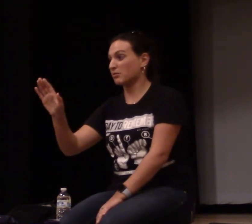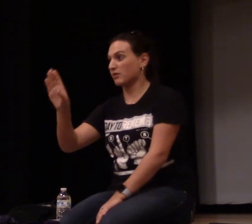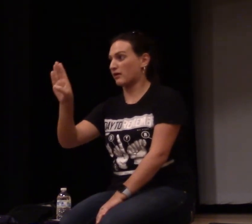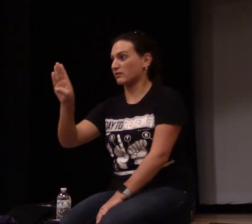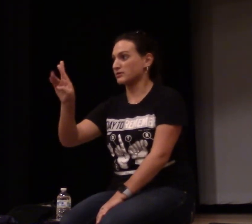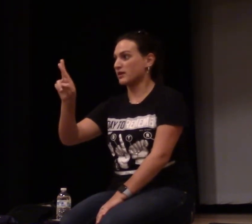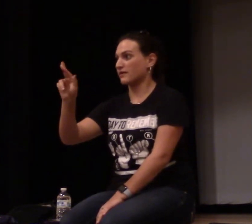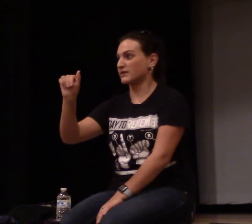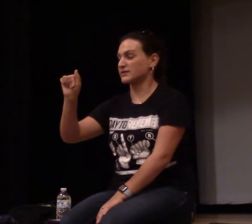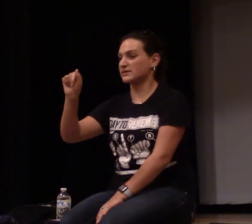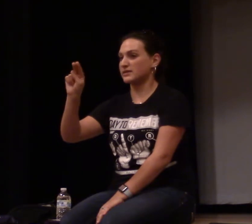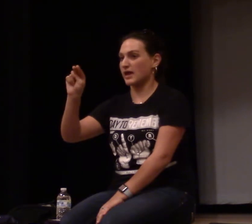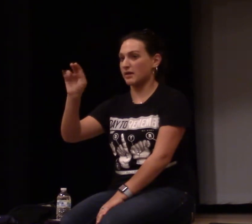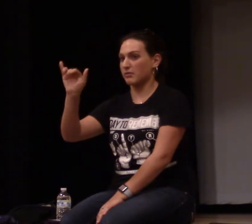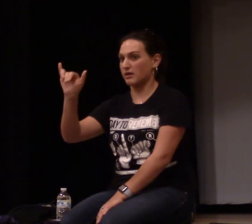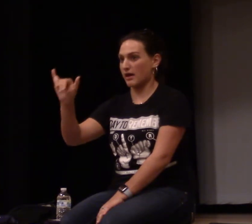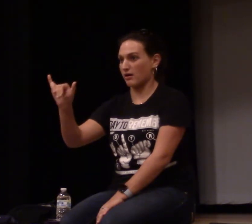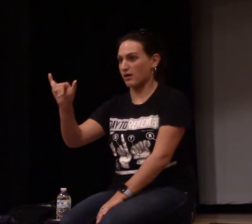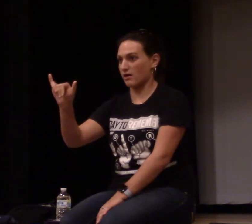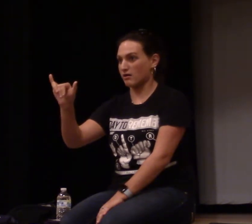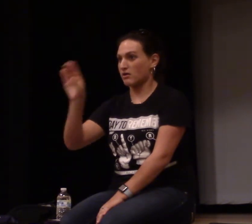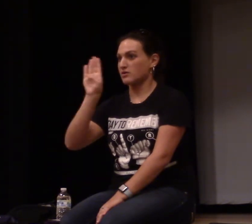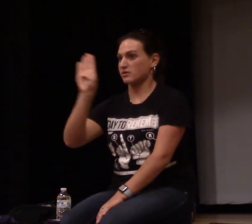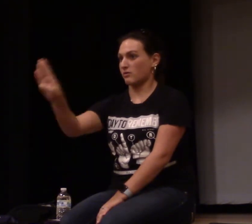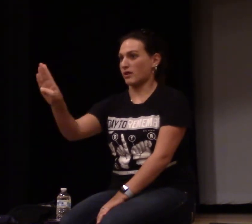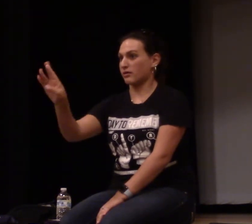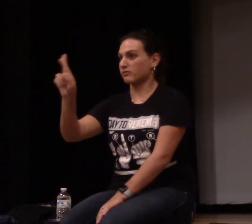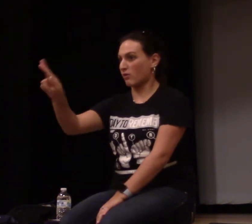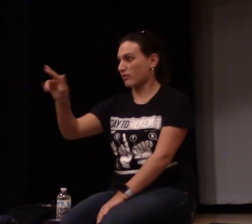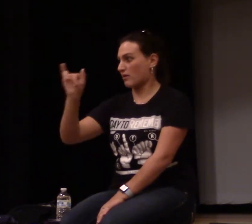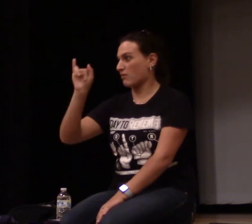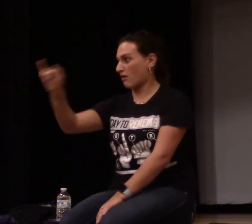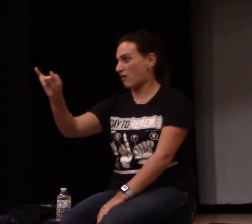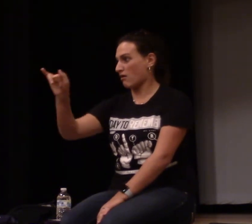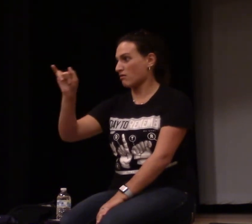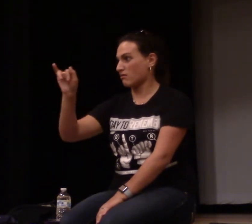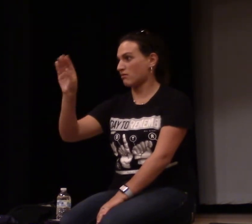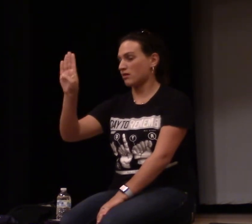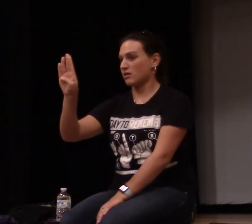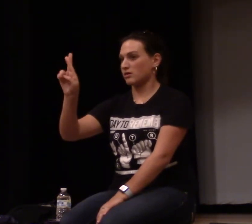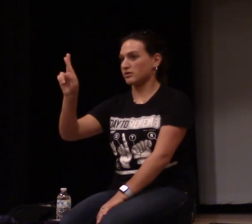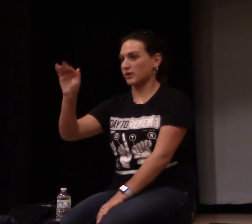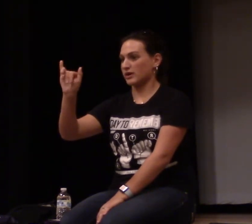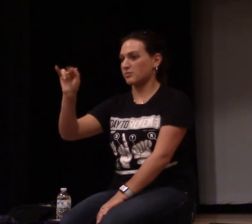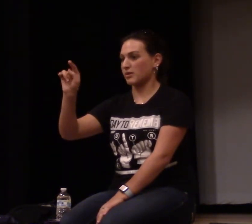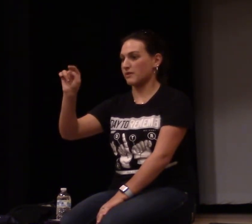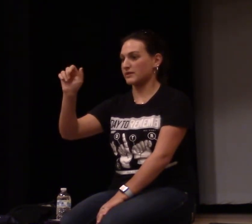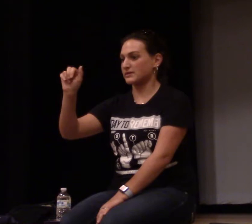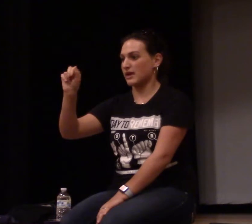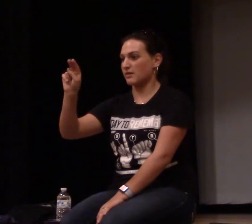letters, in the same area. You don't want to throw them all, you just want to keep them in the same